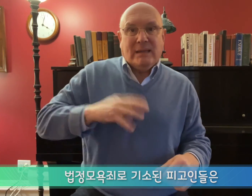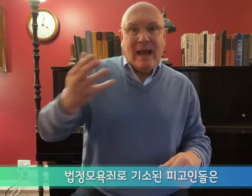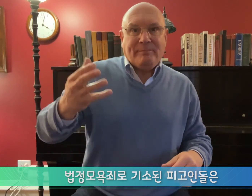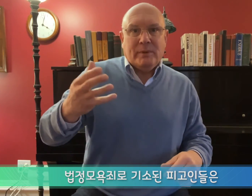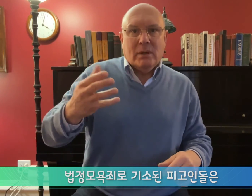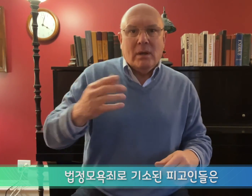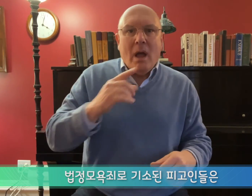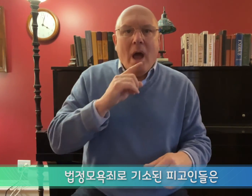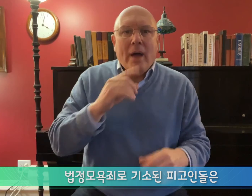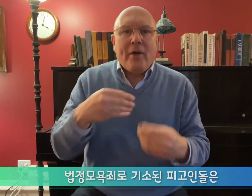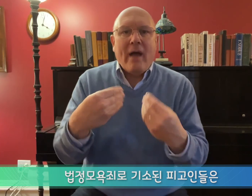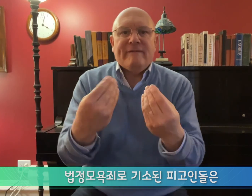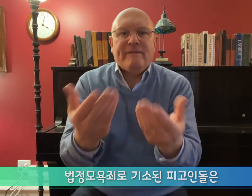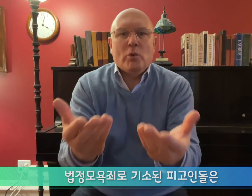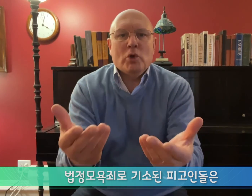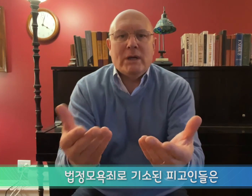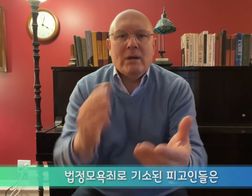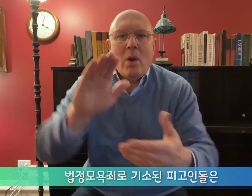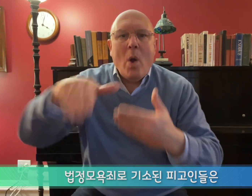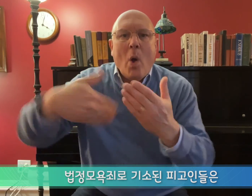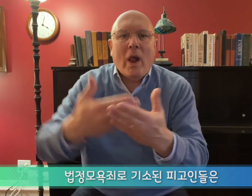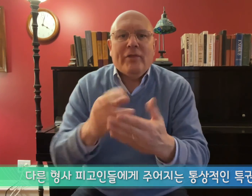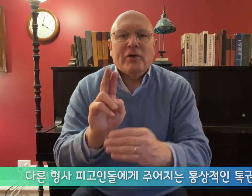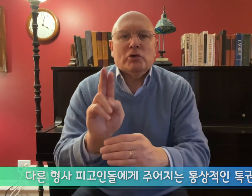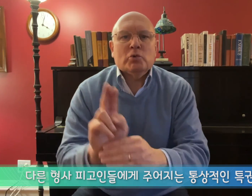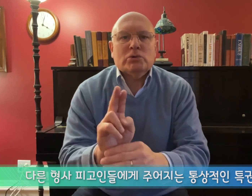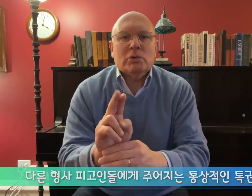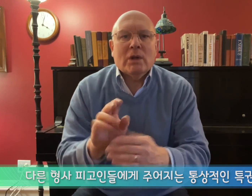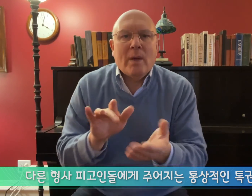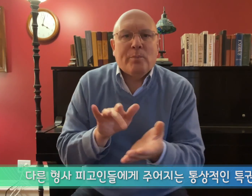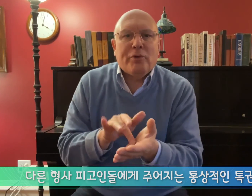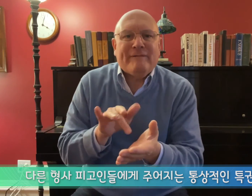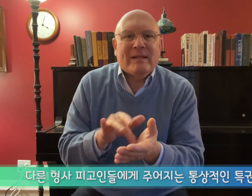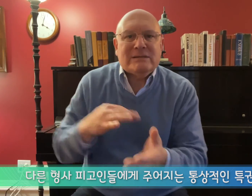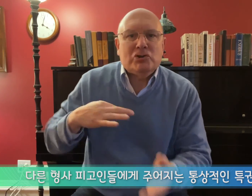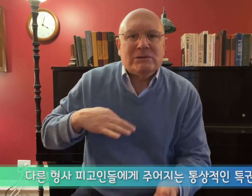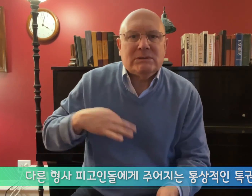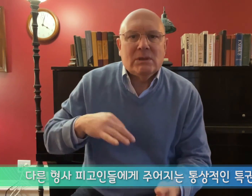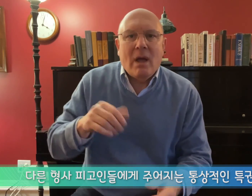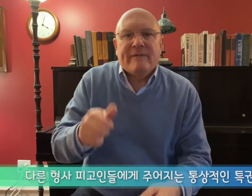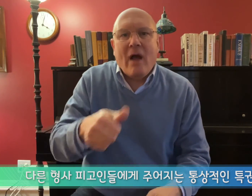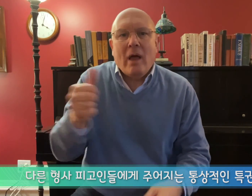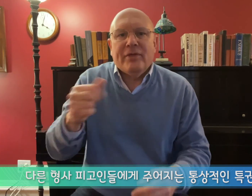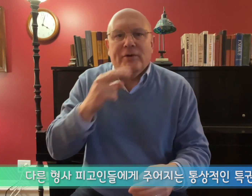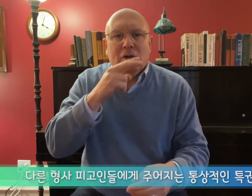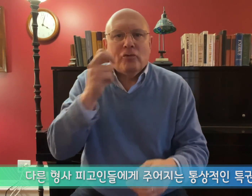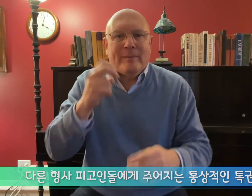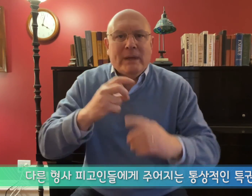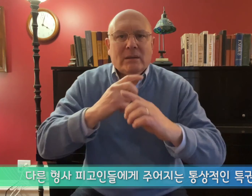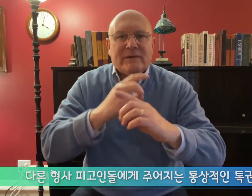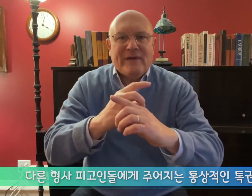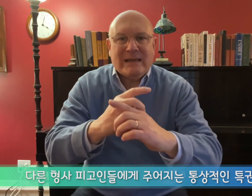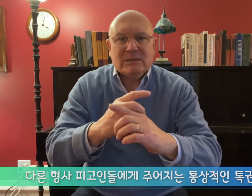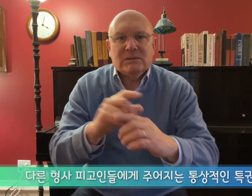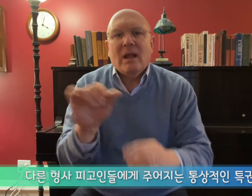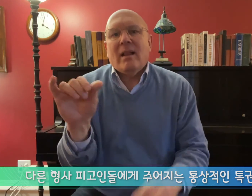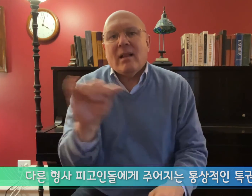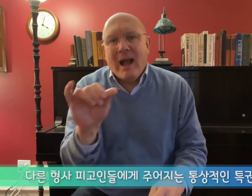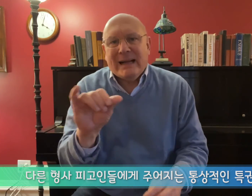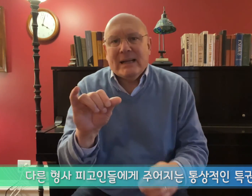Defendants charged with criminal contempt are afforded all the usual privileges of other criminal